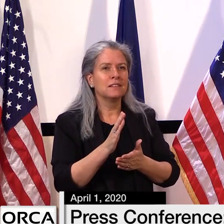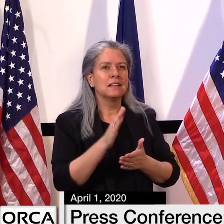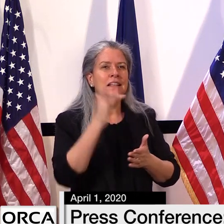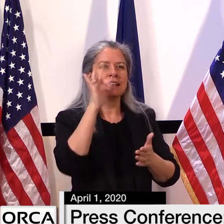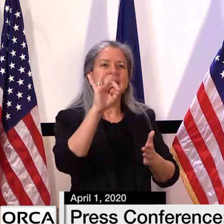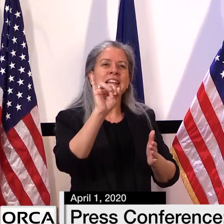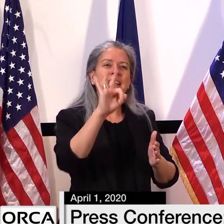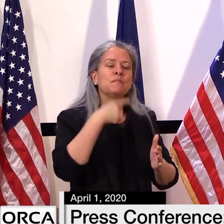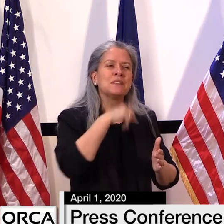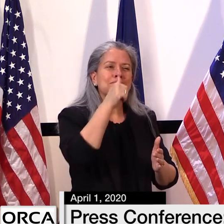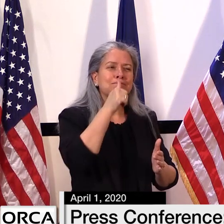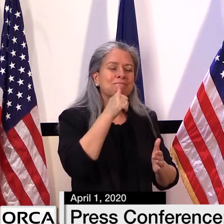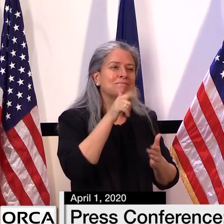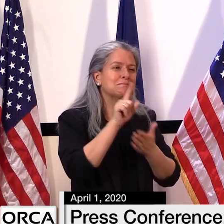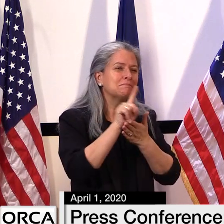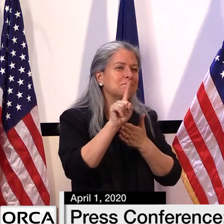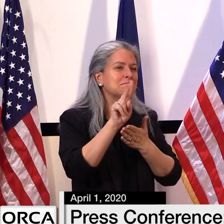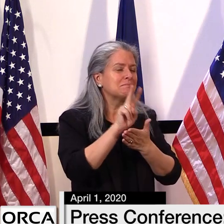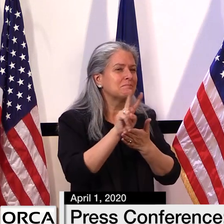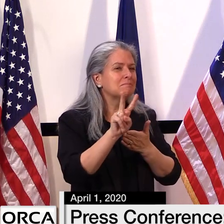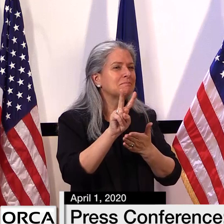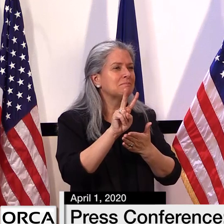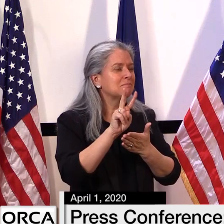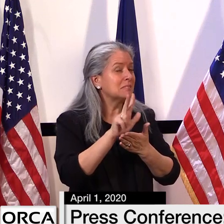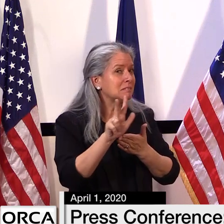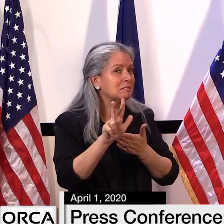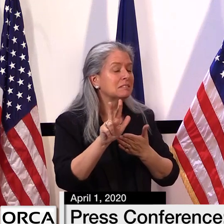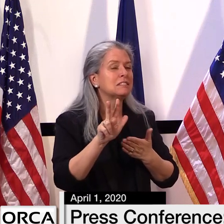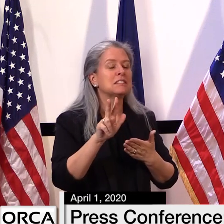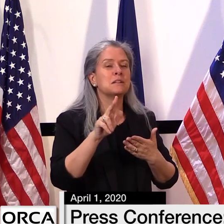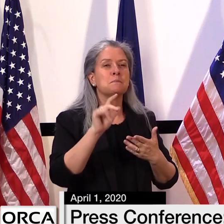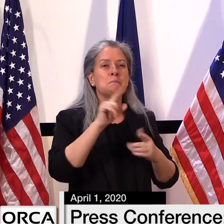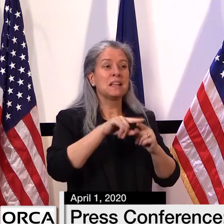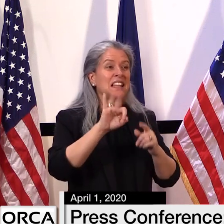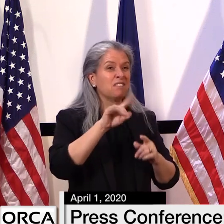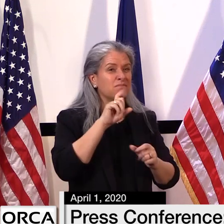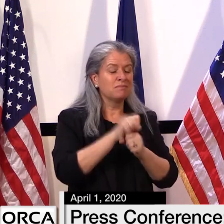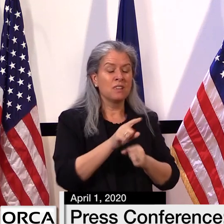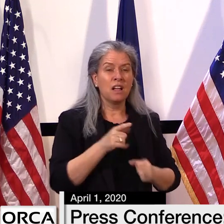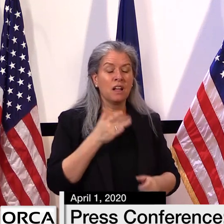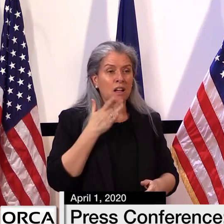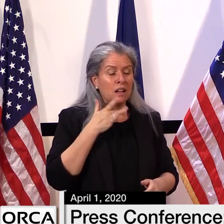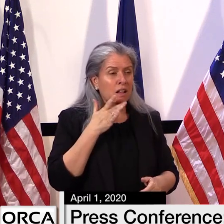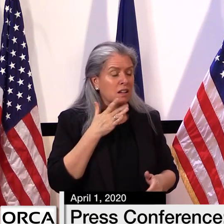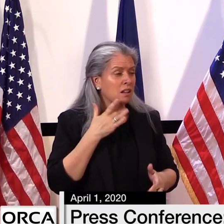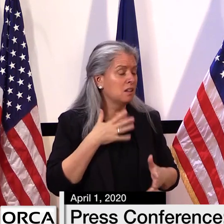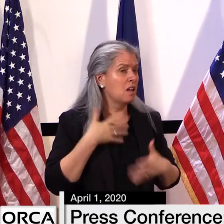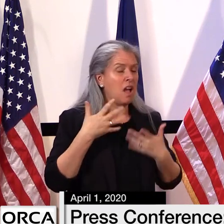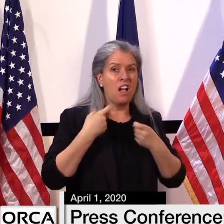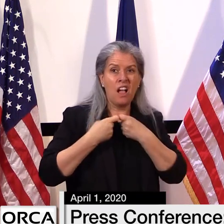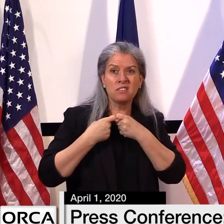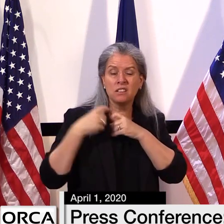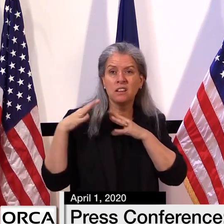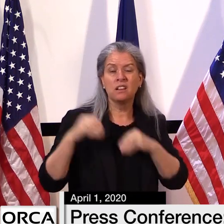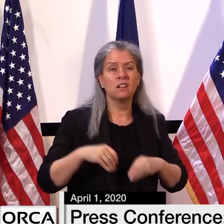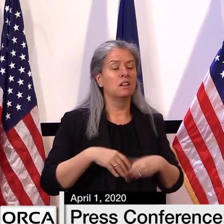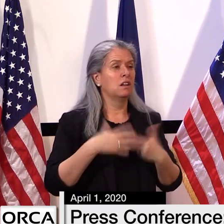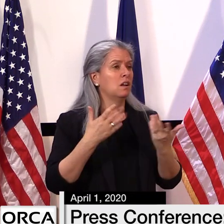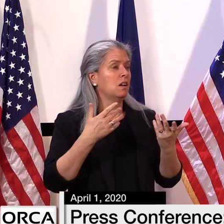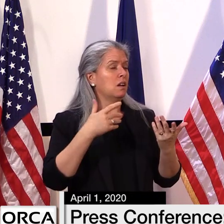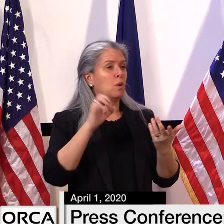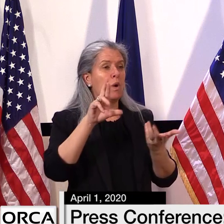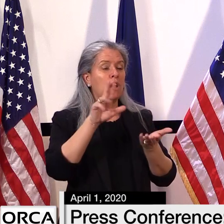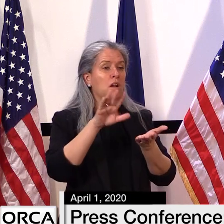week or two. But if someone is feeling impacted and they can't get by and they're having their utility disconnected